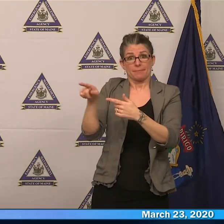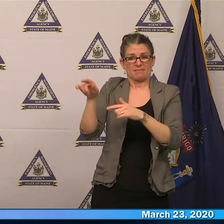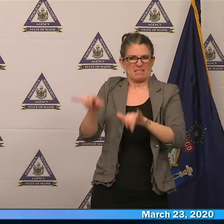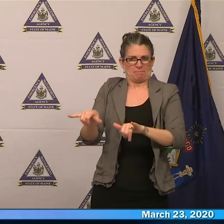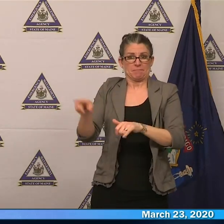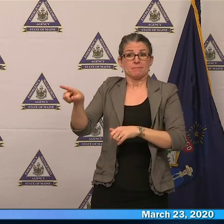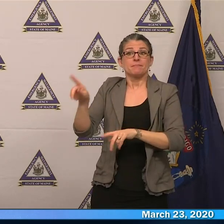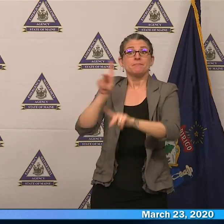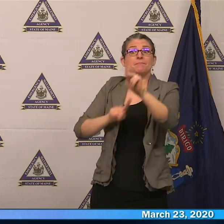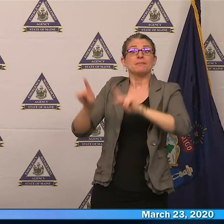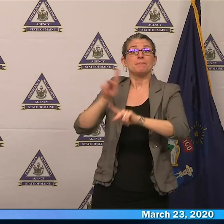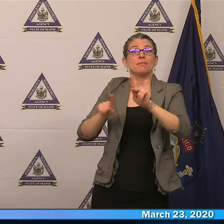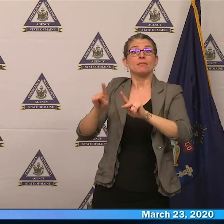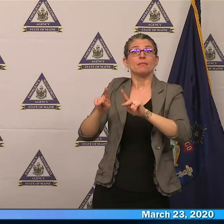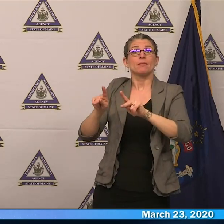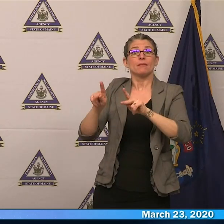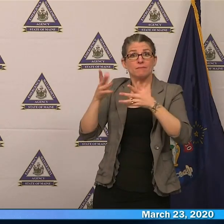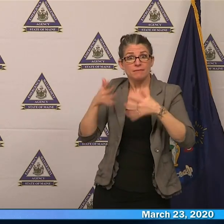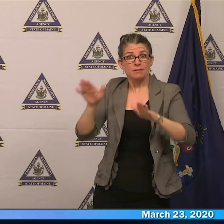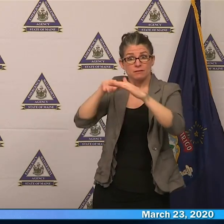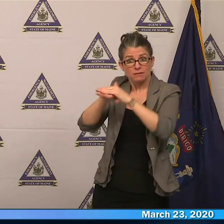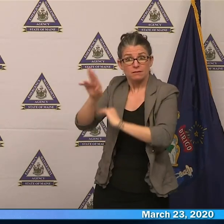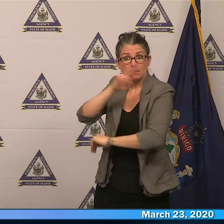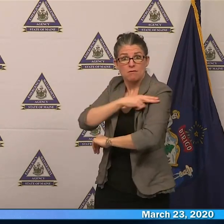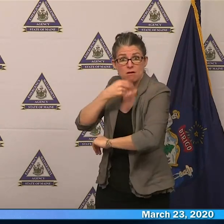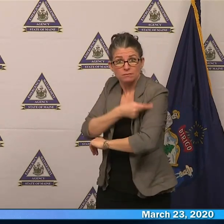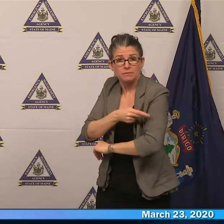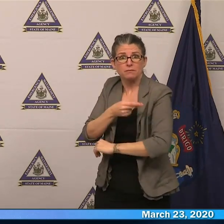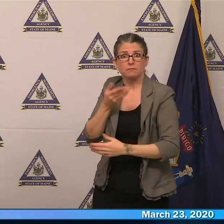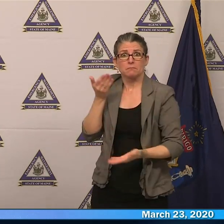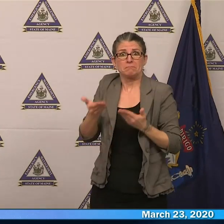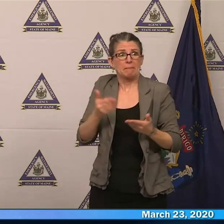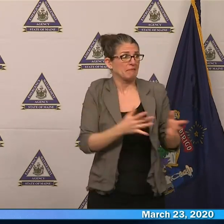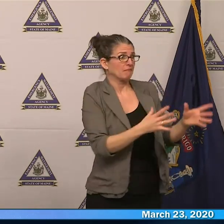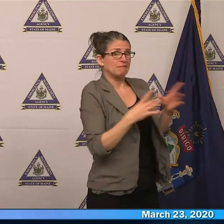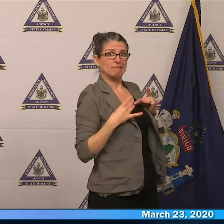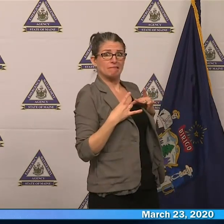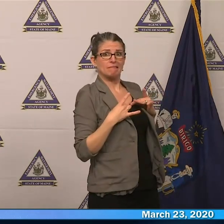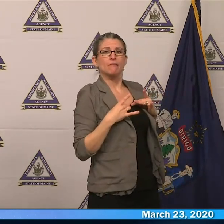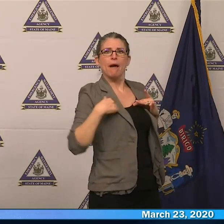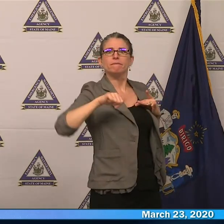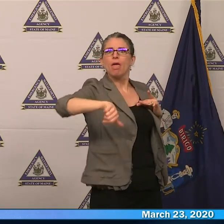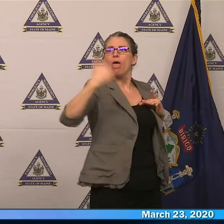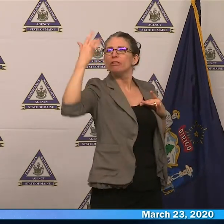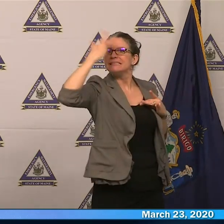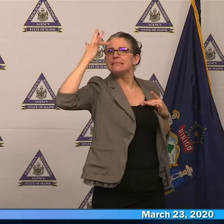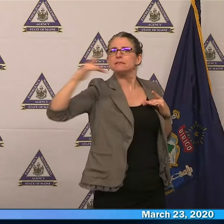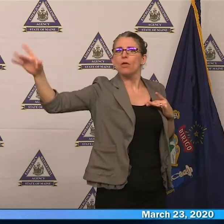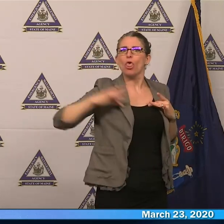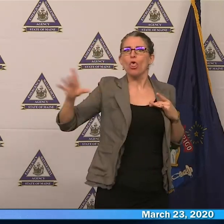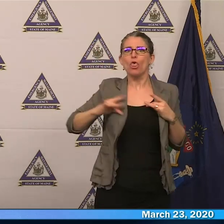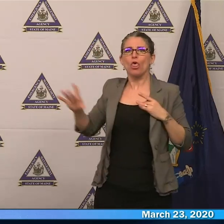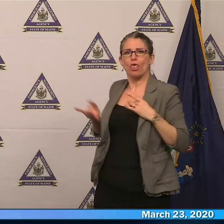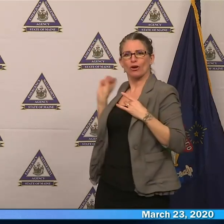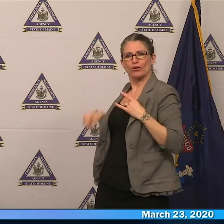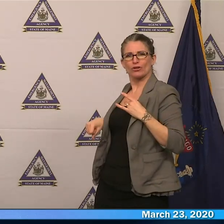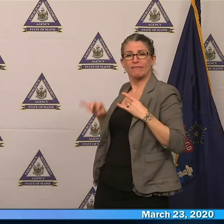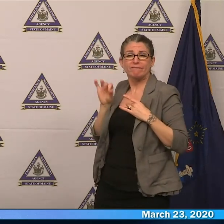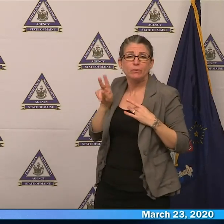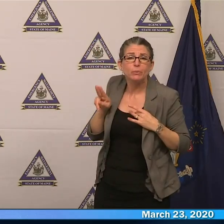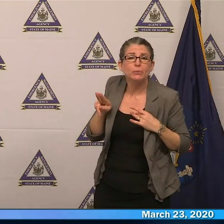COVID-19 are at a higher risk. As a result of this focus on highest risk